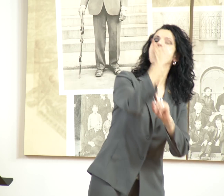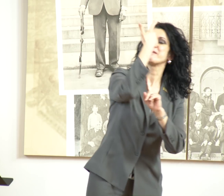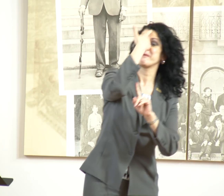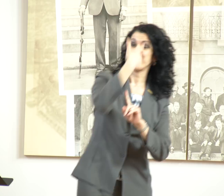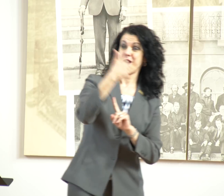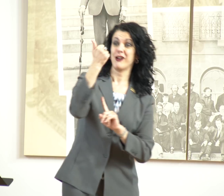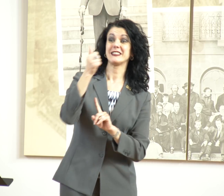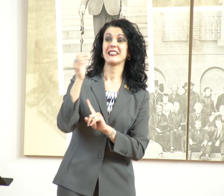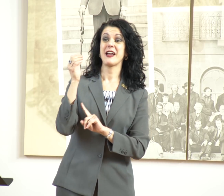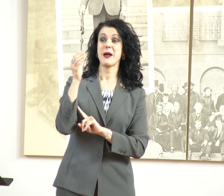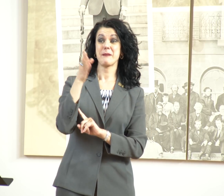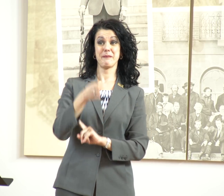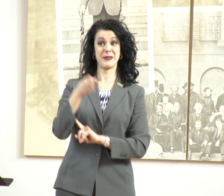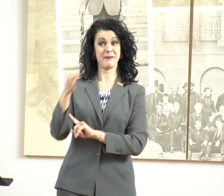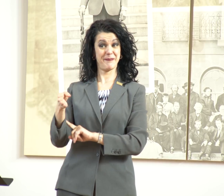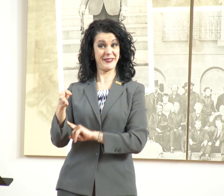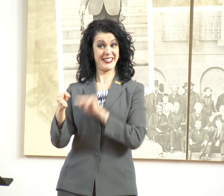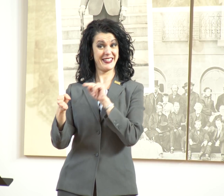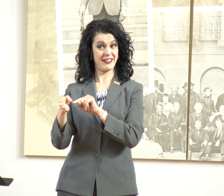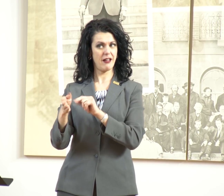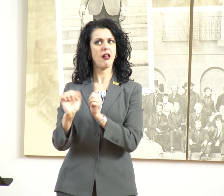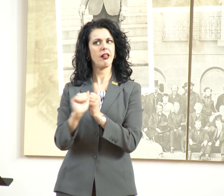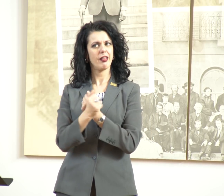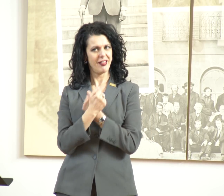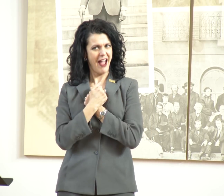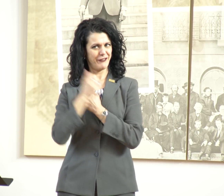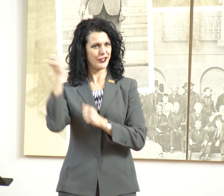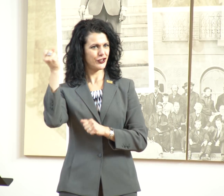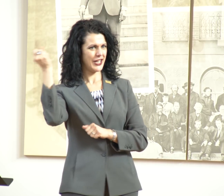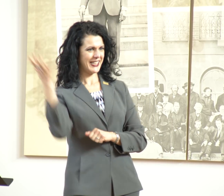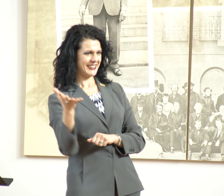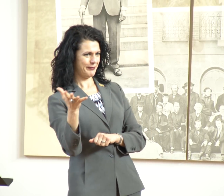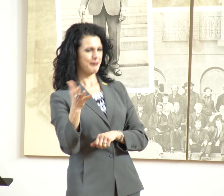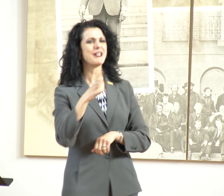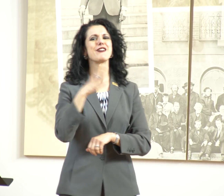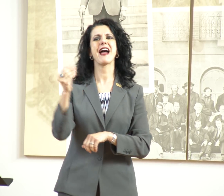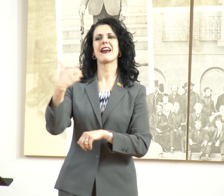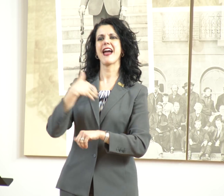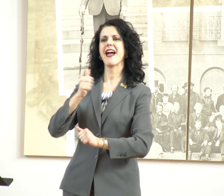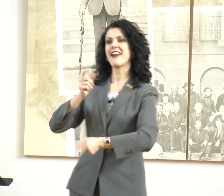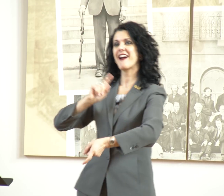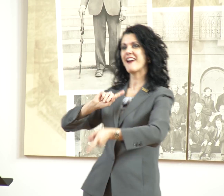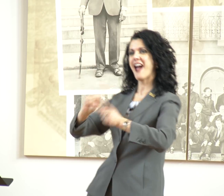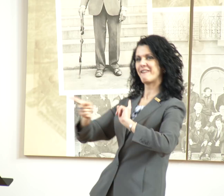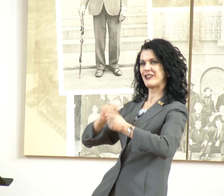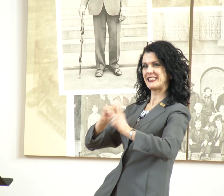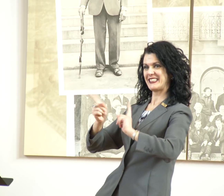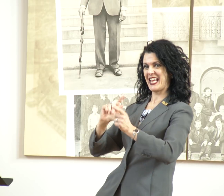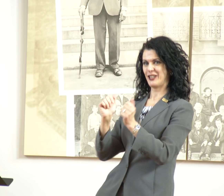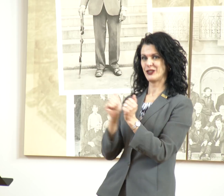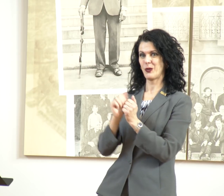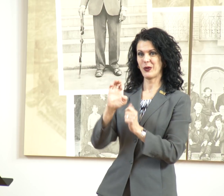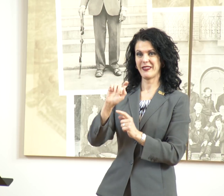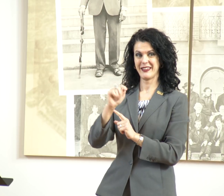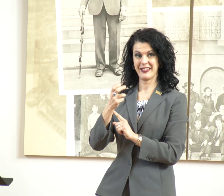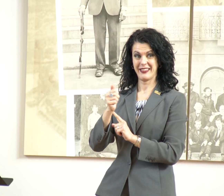Speak the Speech. This is from Hamlet, because Bernard Bragg was an avid lover of